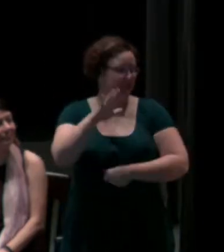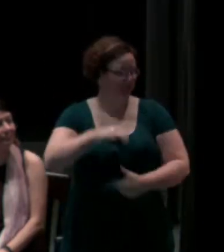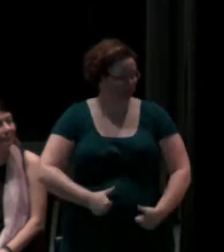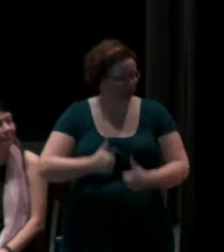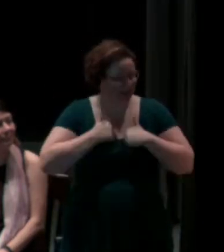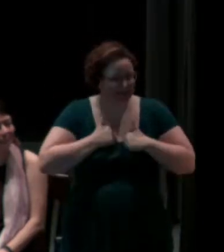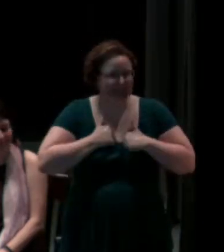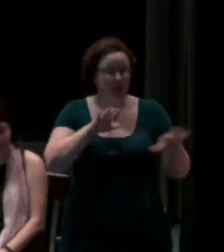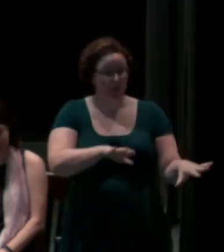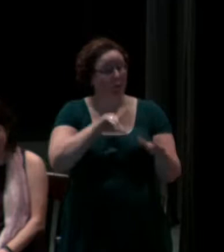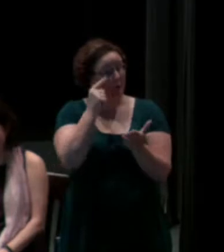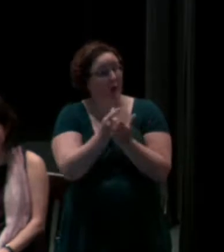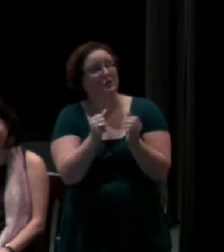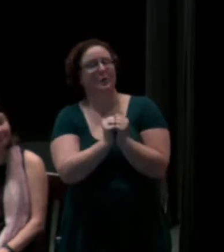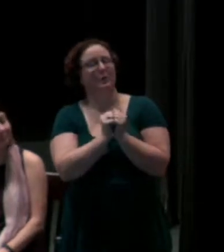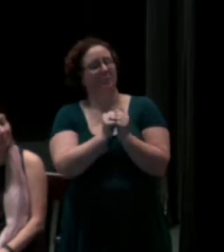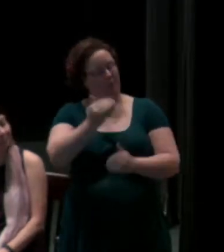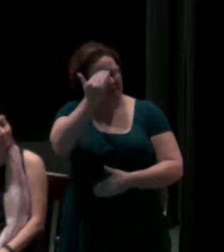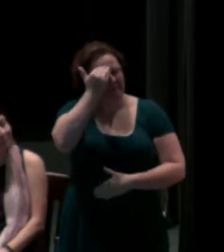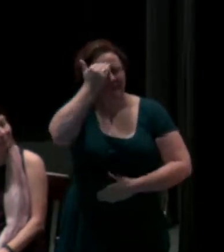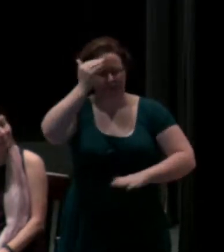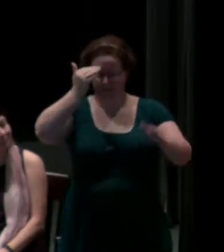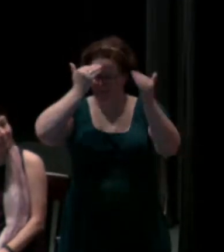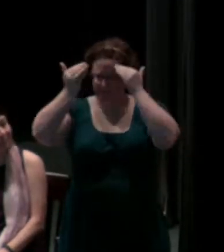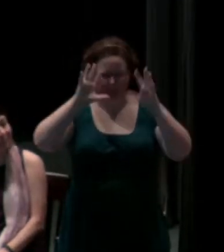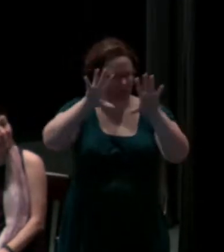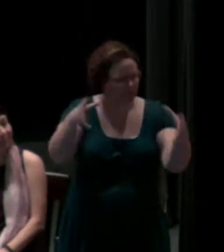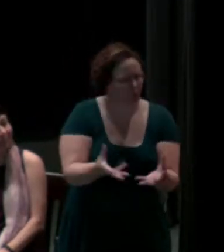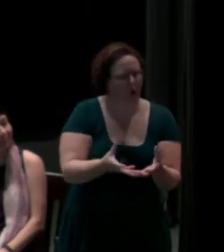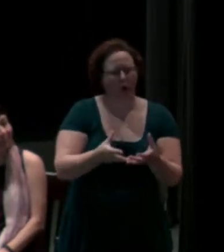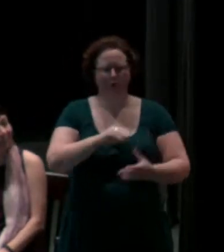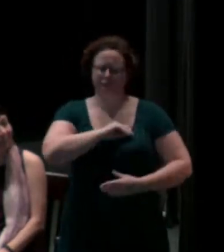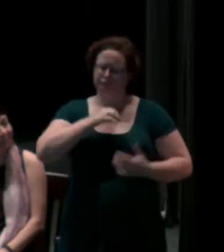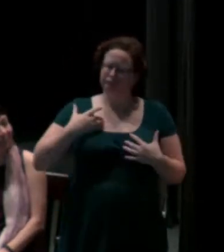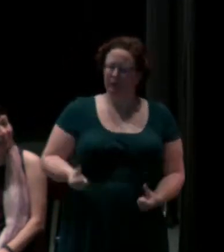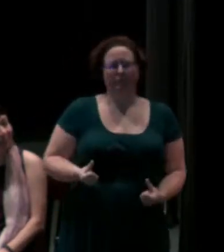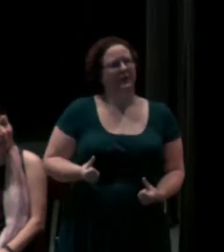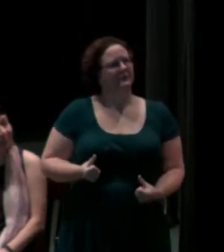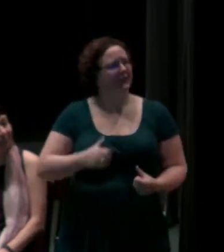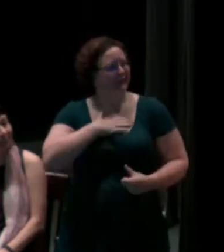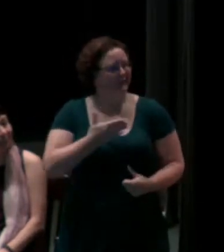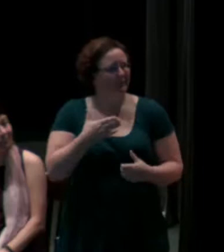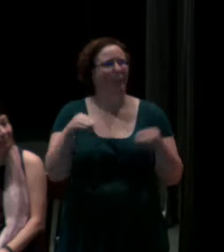this place with more awareness and more confidence and more will to create social change. You will soon see this